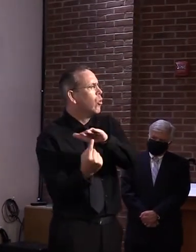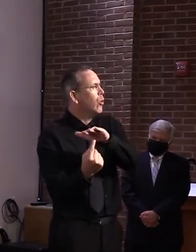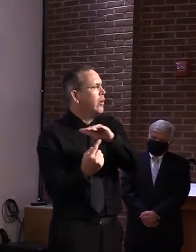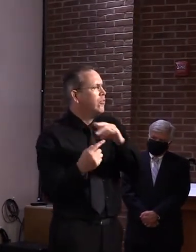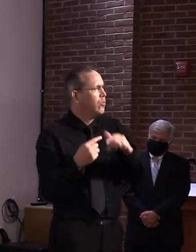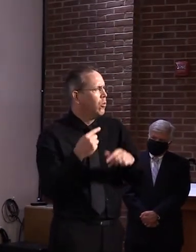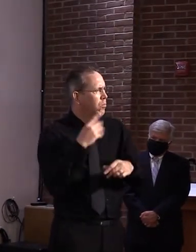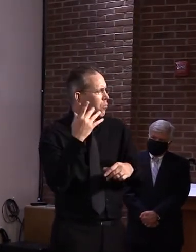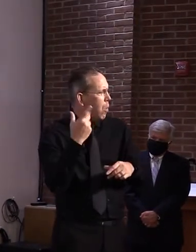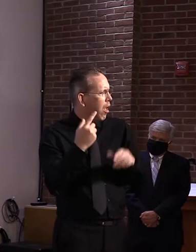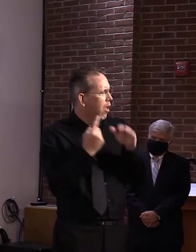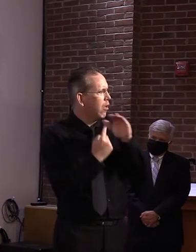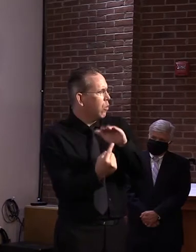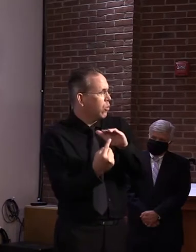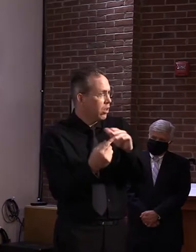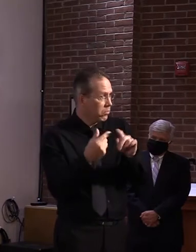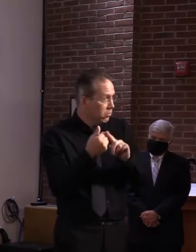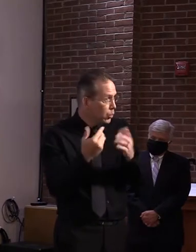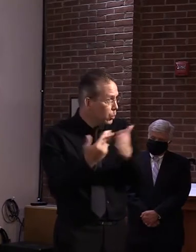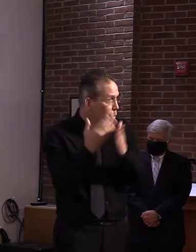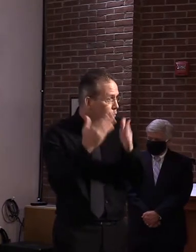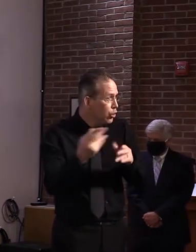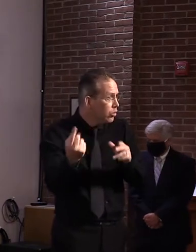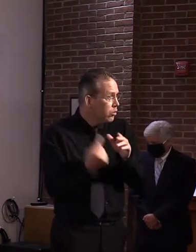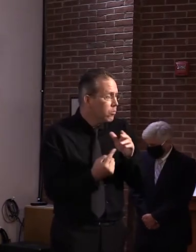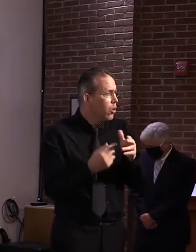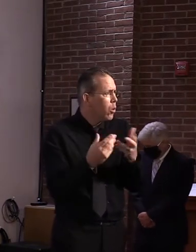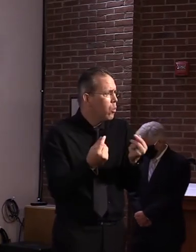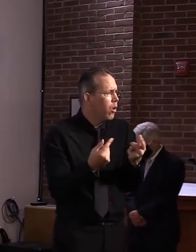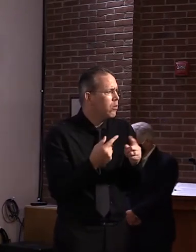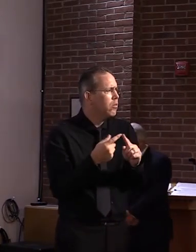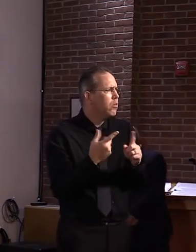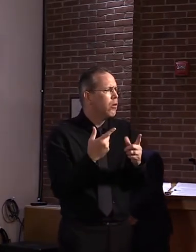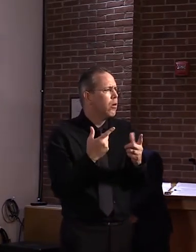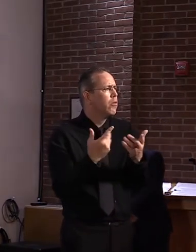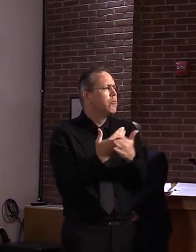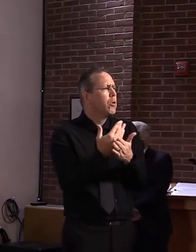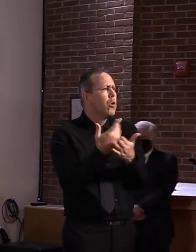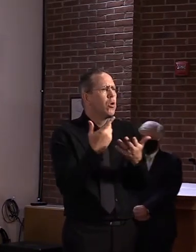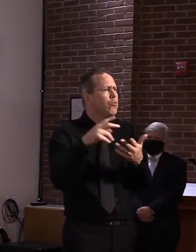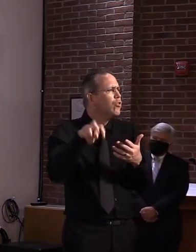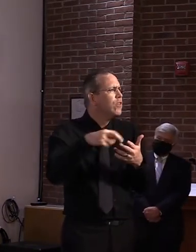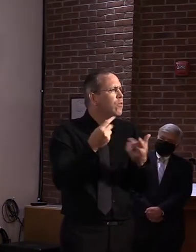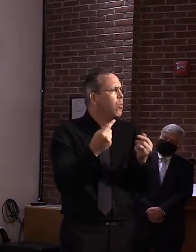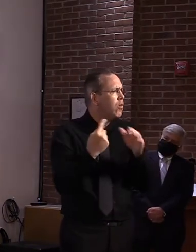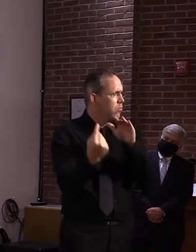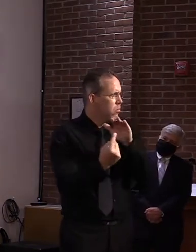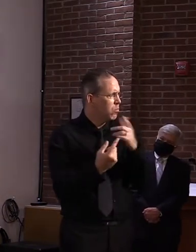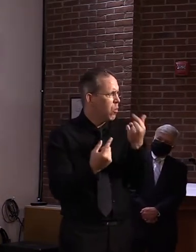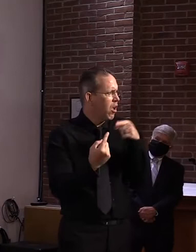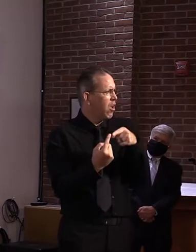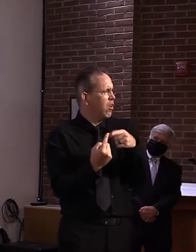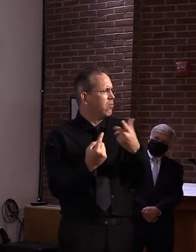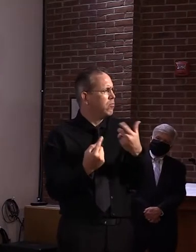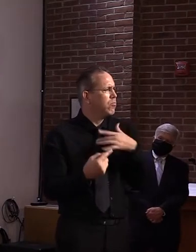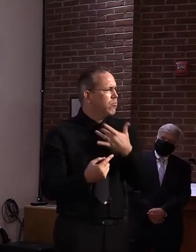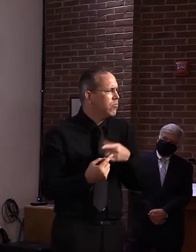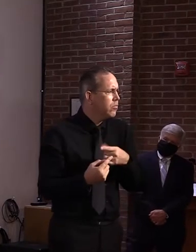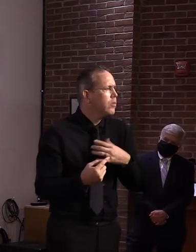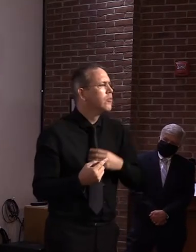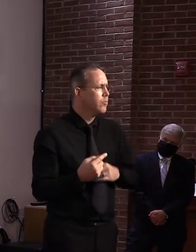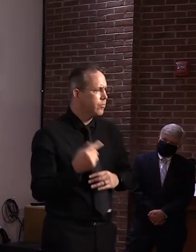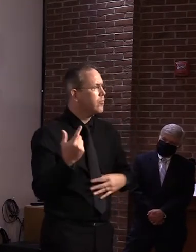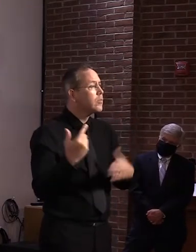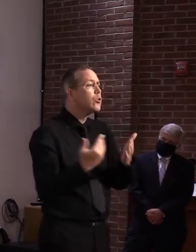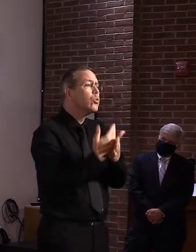Okay, thank you. So, and then, the policy is that even if you present on day one with a negative test, but you're